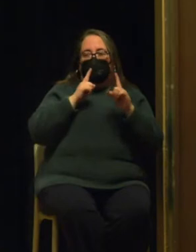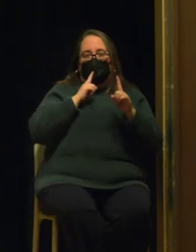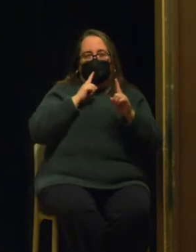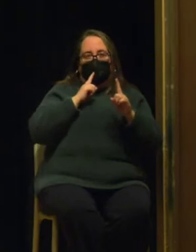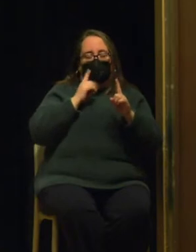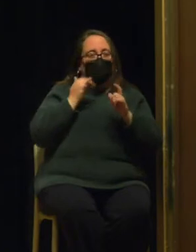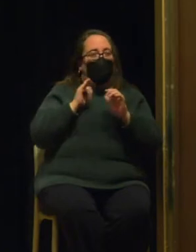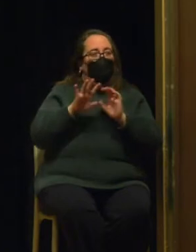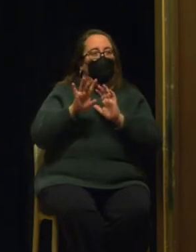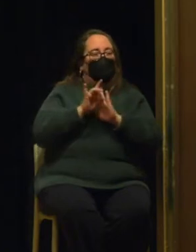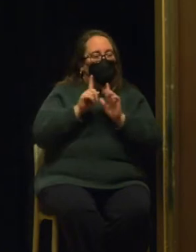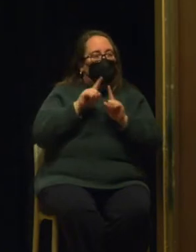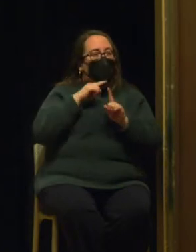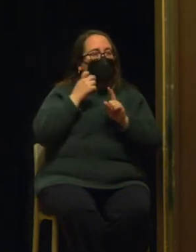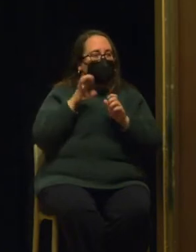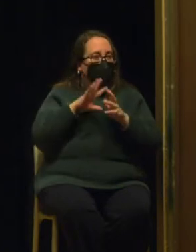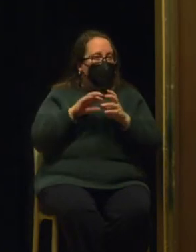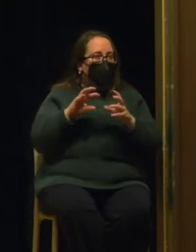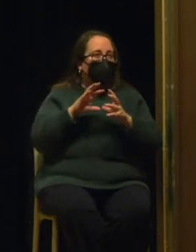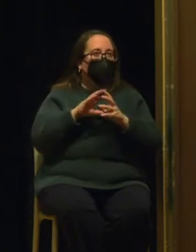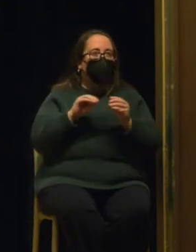you decide to tell this story?